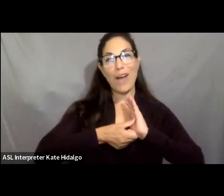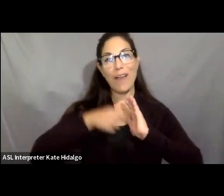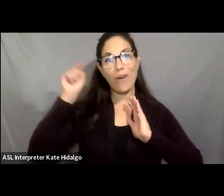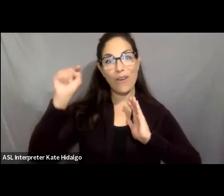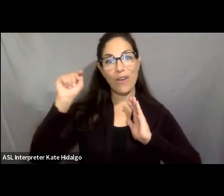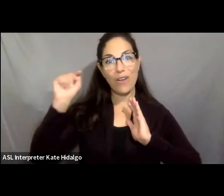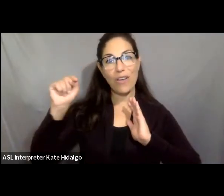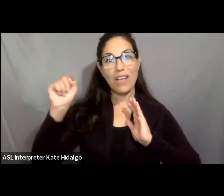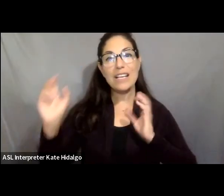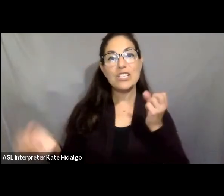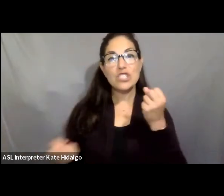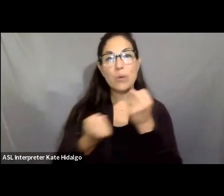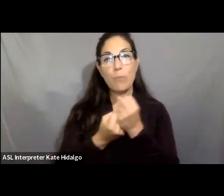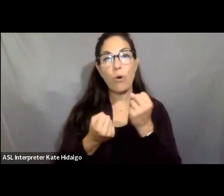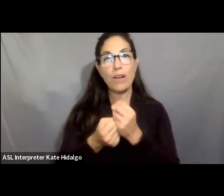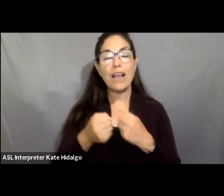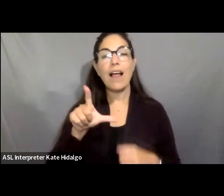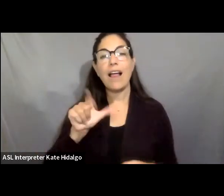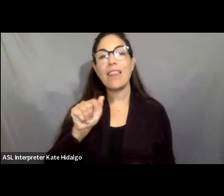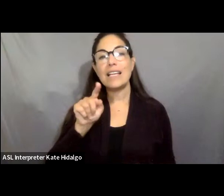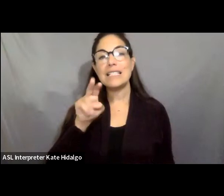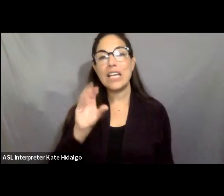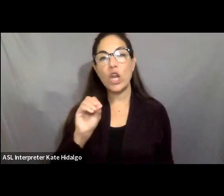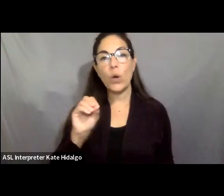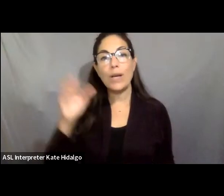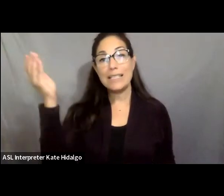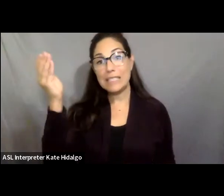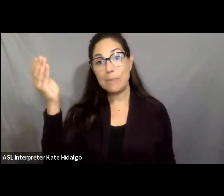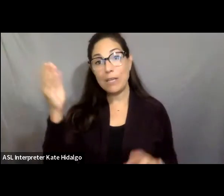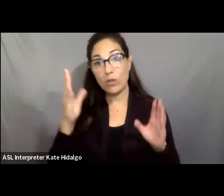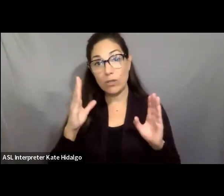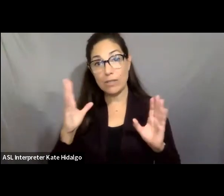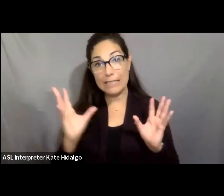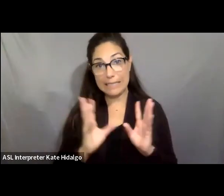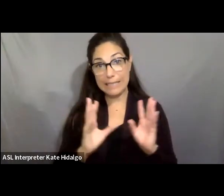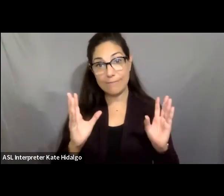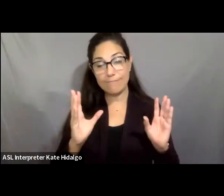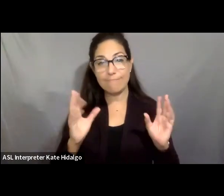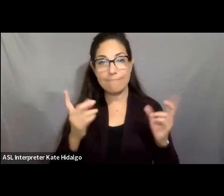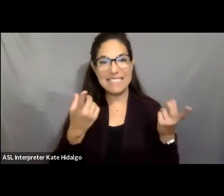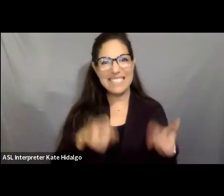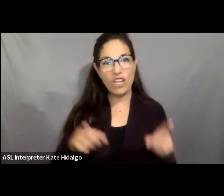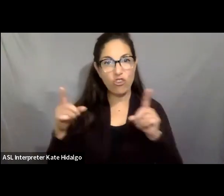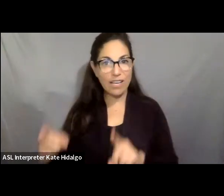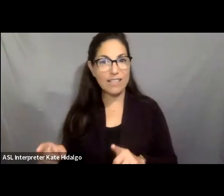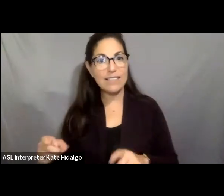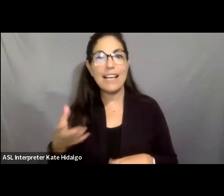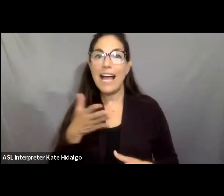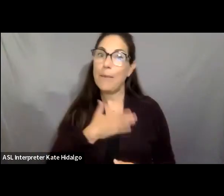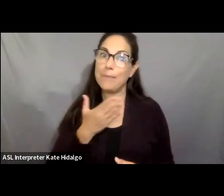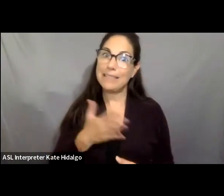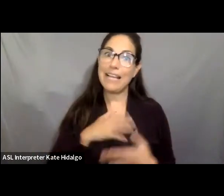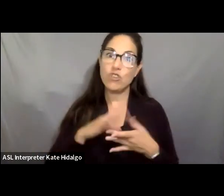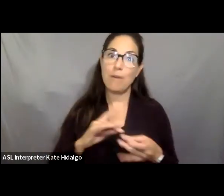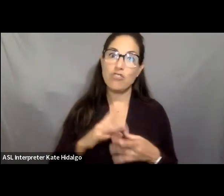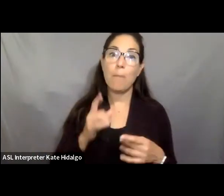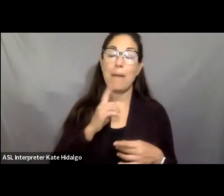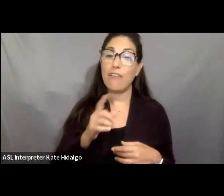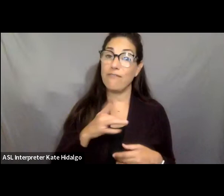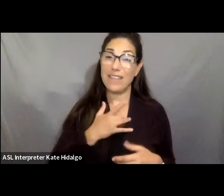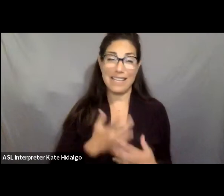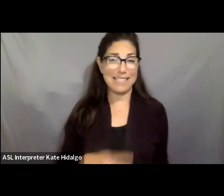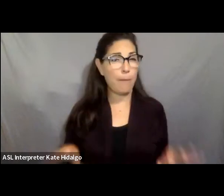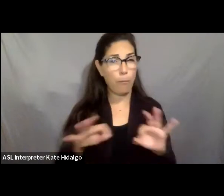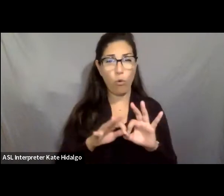to support the Latinos speaker series. I'm glad Trustee Andrade Zuniga mentioned it, but I really think it's important,